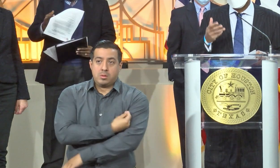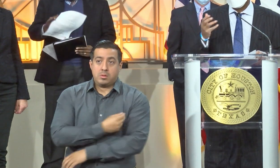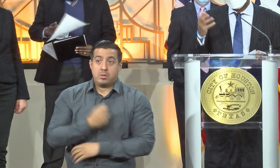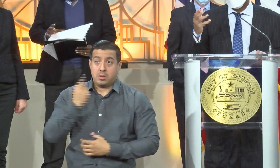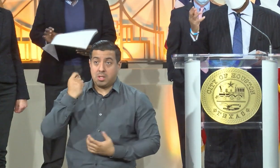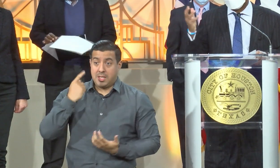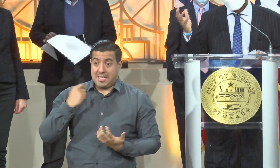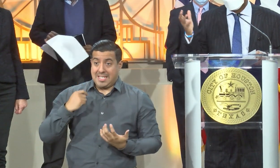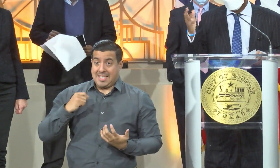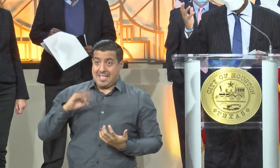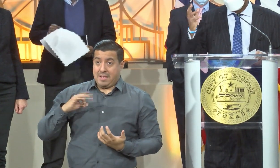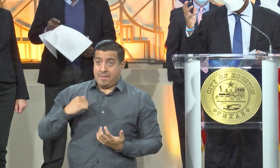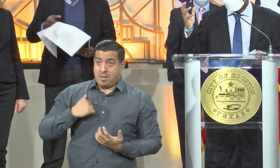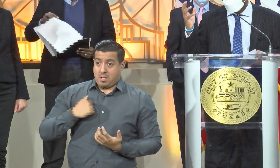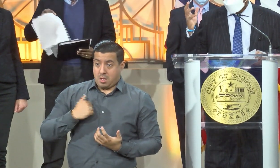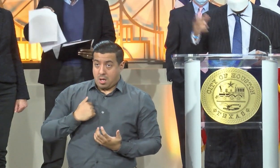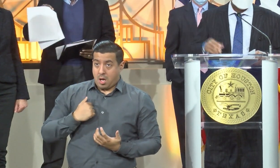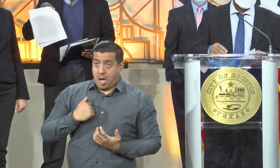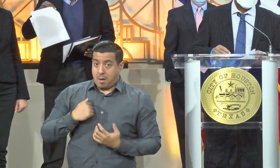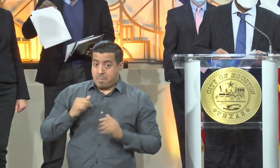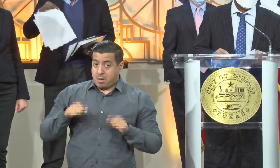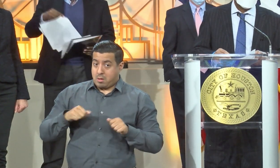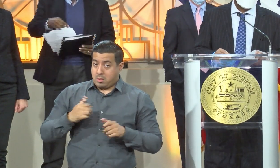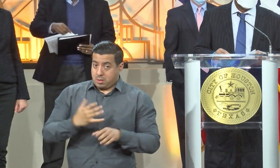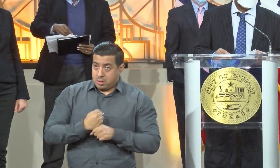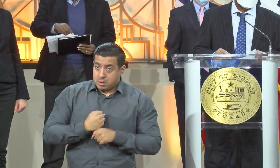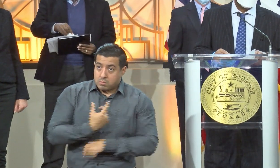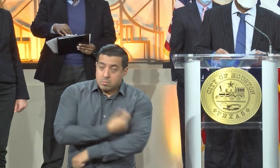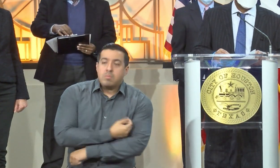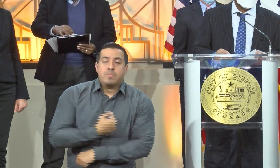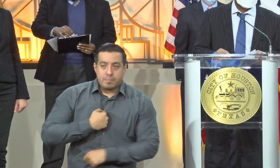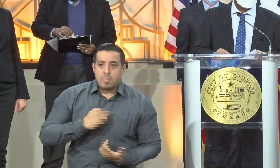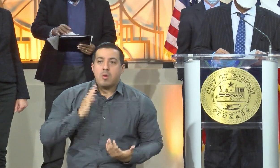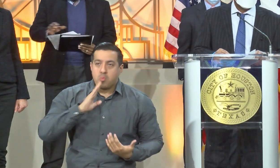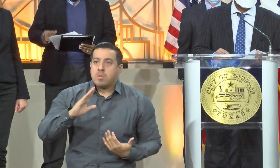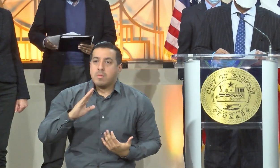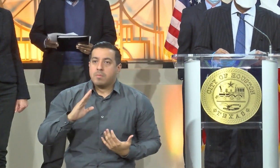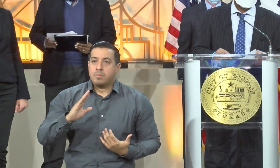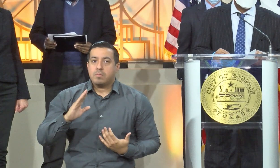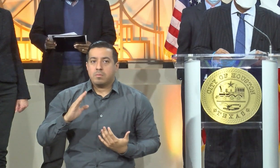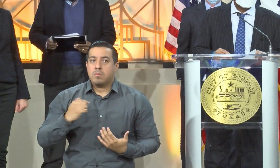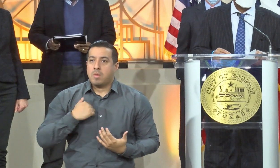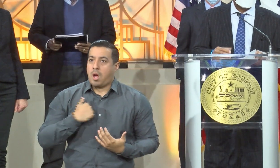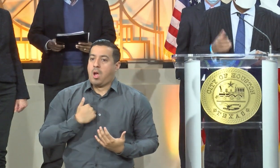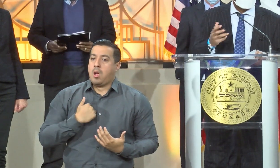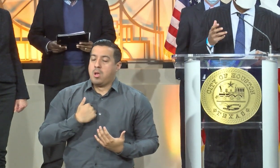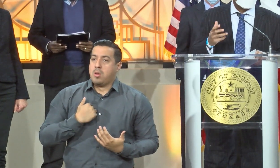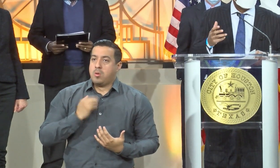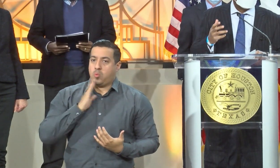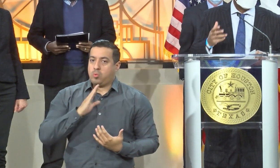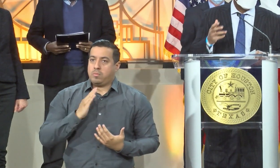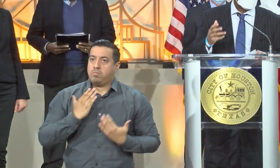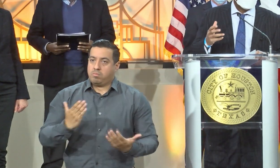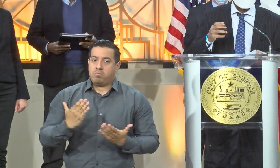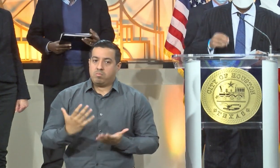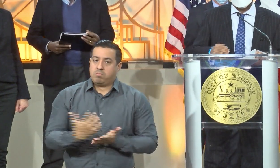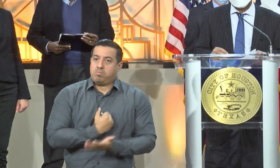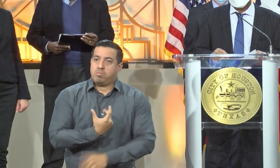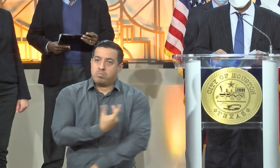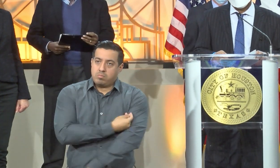I'm eligible to take it, I intend to take the